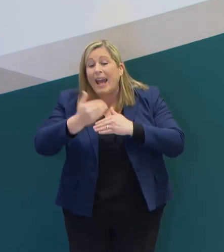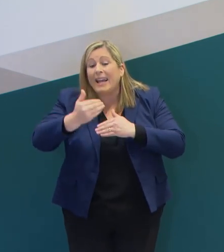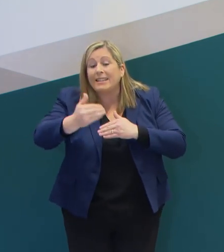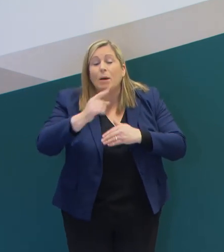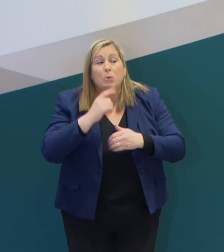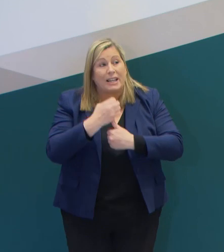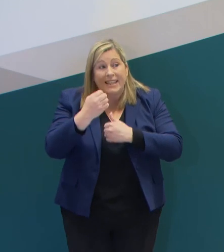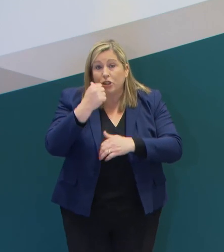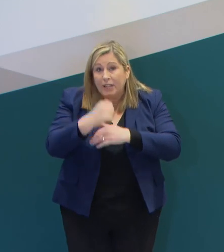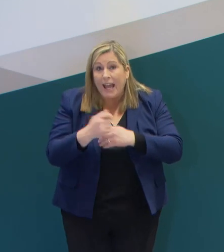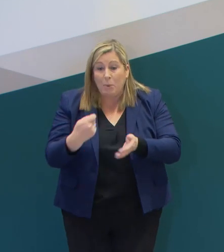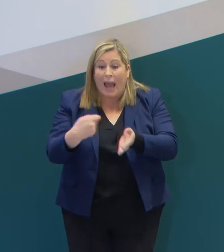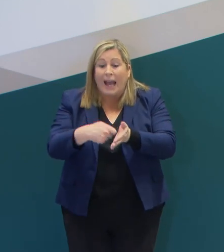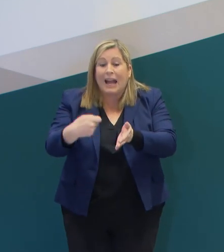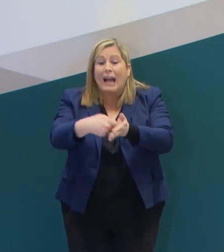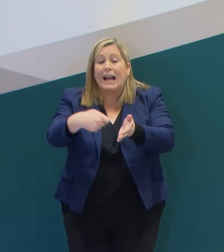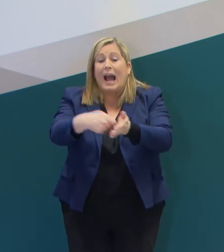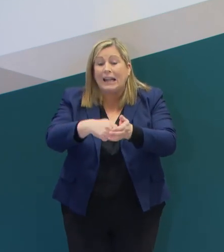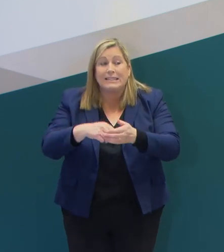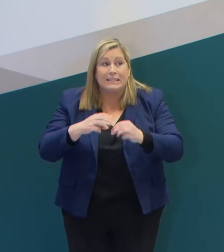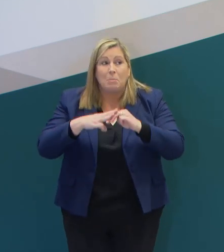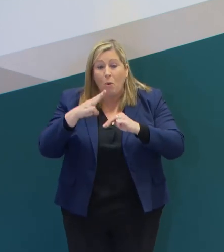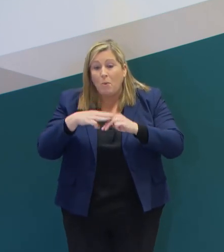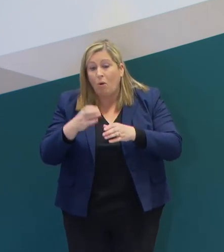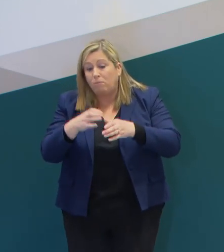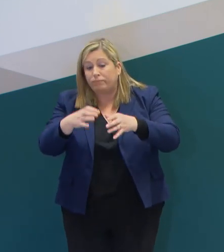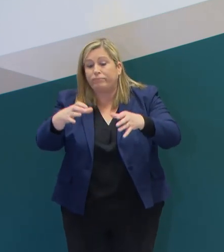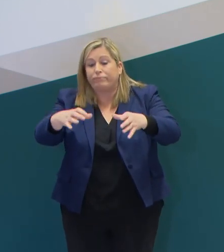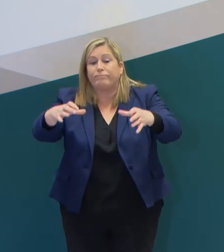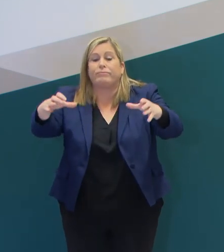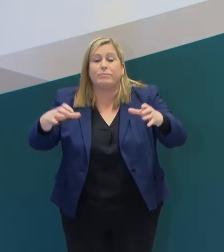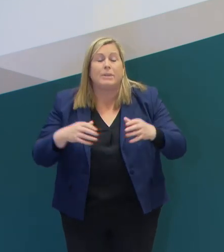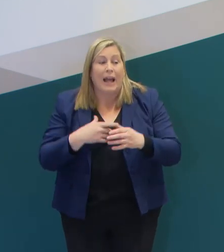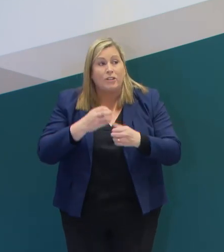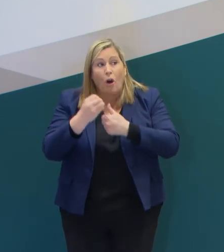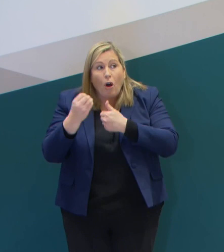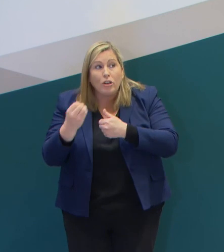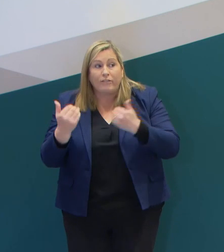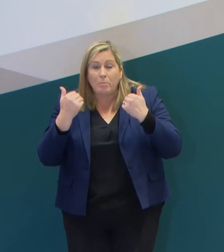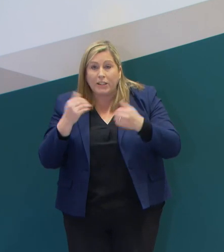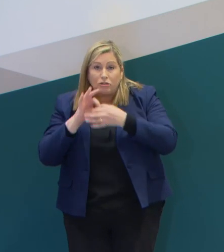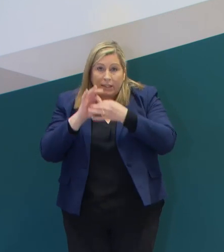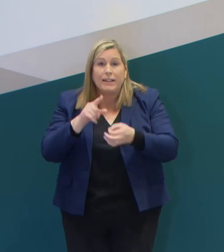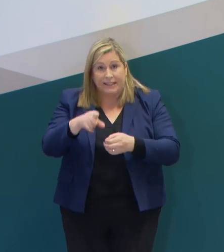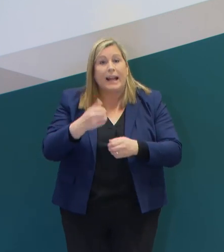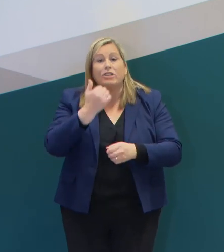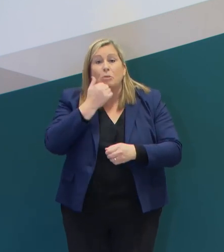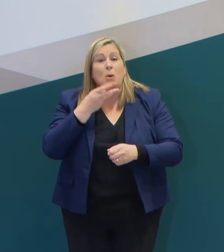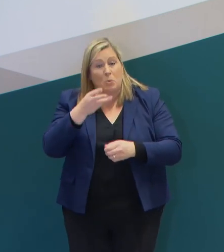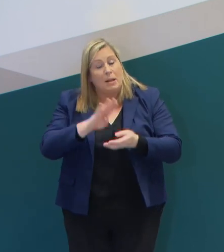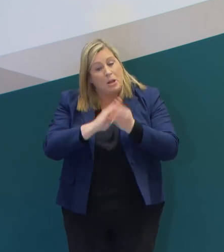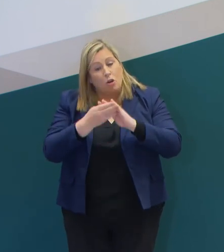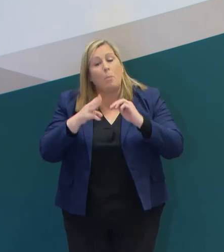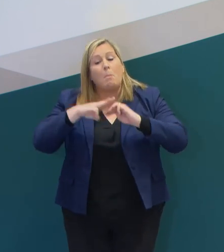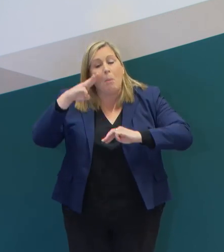add the new numbers of cases and other detail that we're getting now in relation to the cases, that model will get more stable. Its predictability